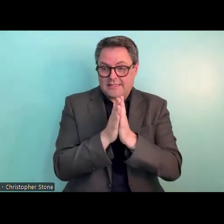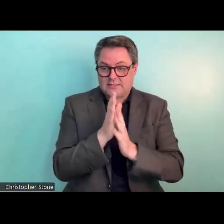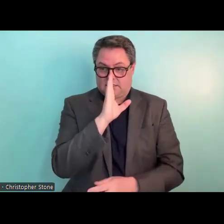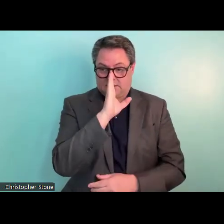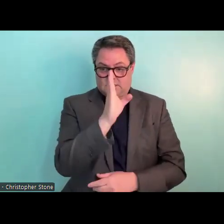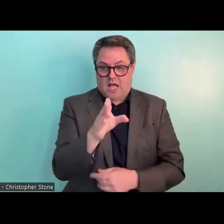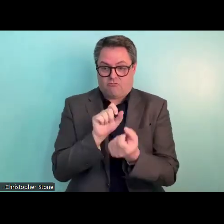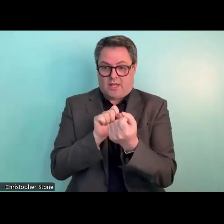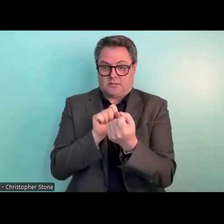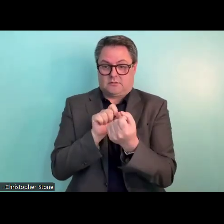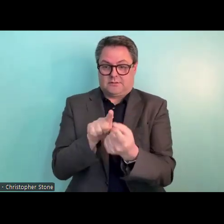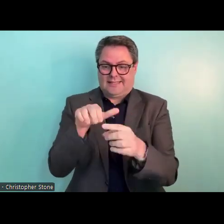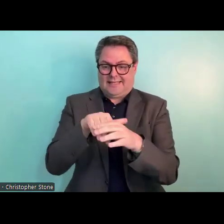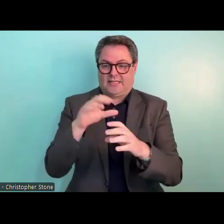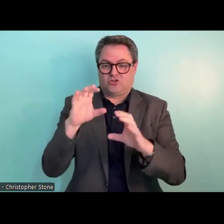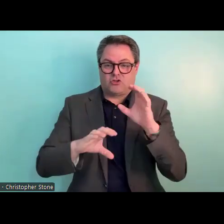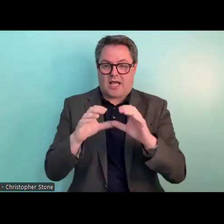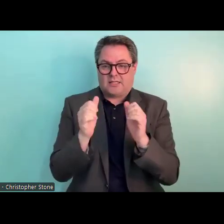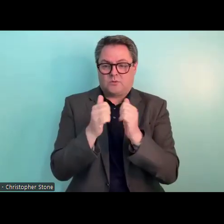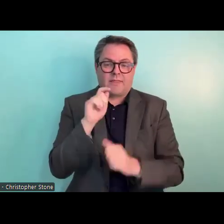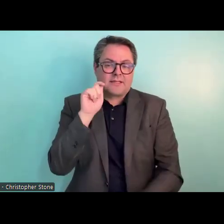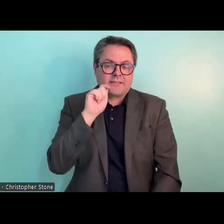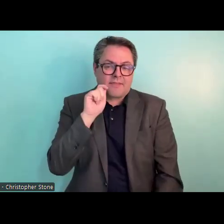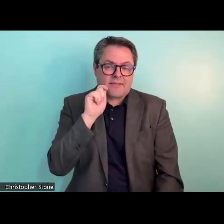organisations. So if you